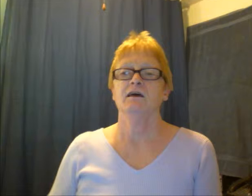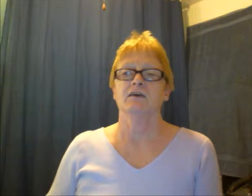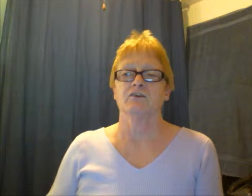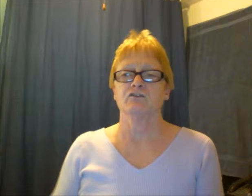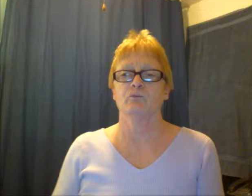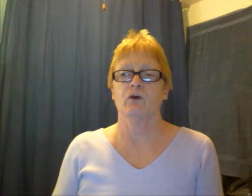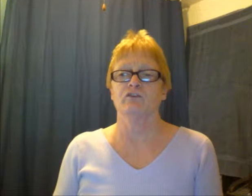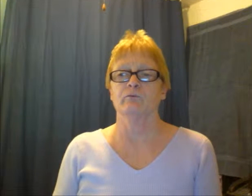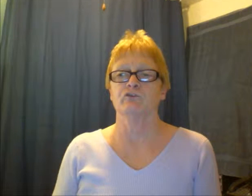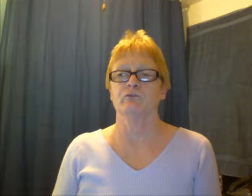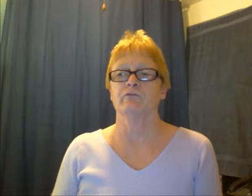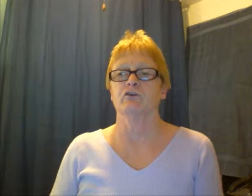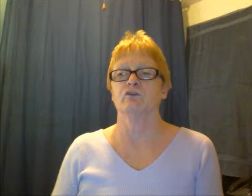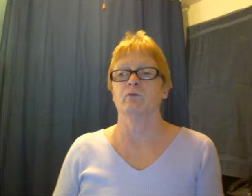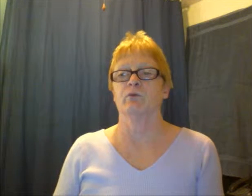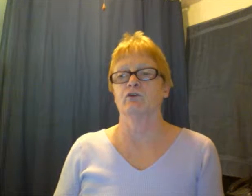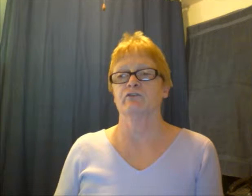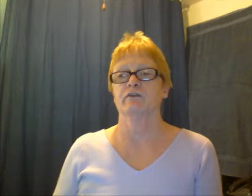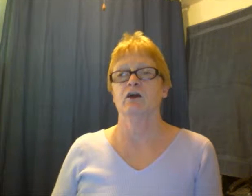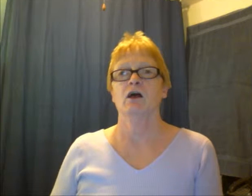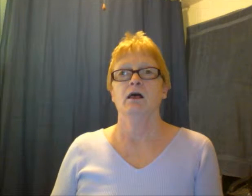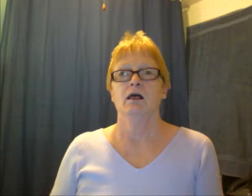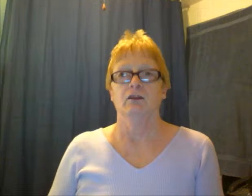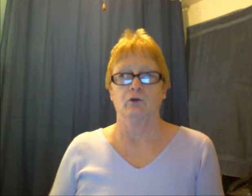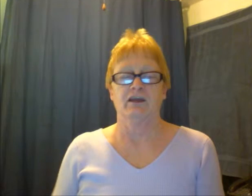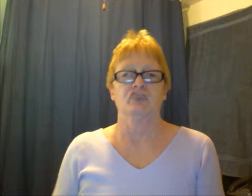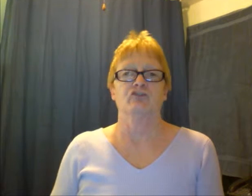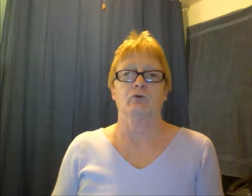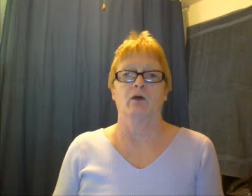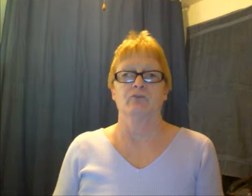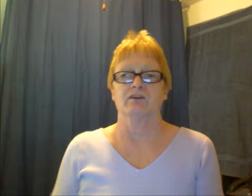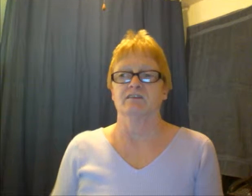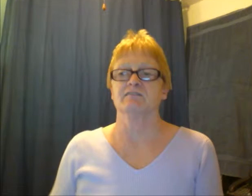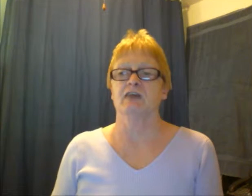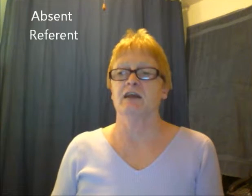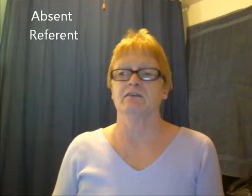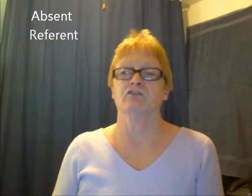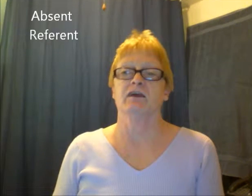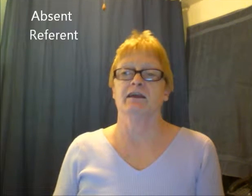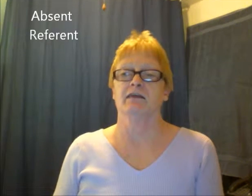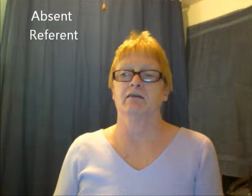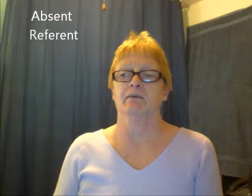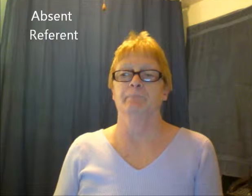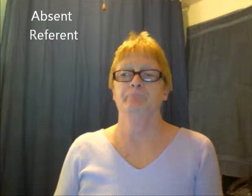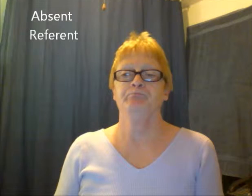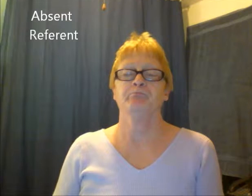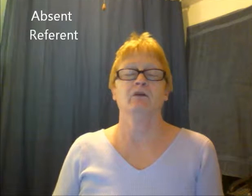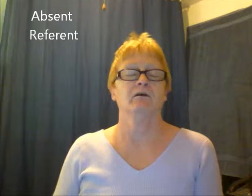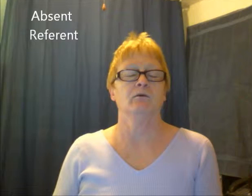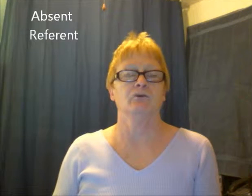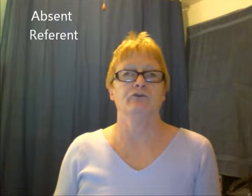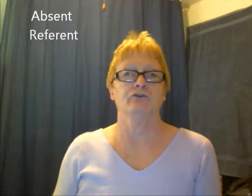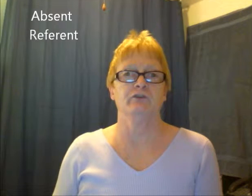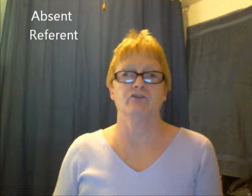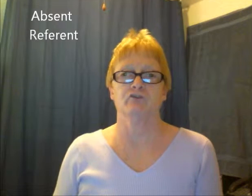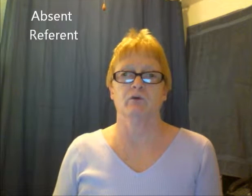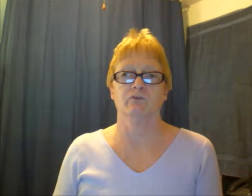It's also possible to refer to a person, location, or object that's not in the signing area. And when you do this, you always want